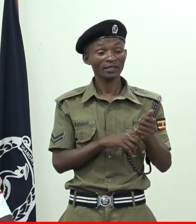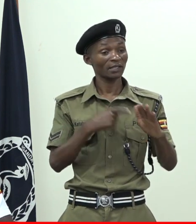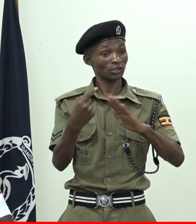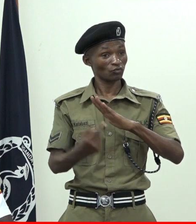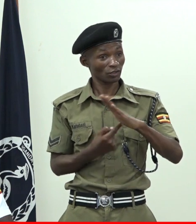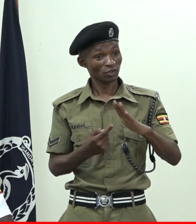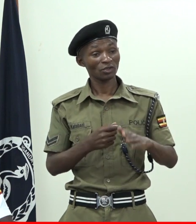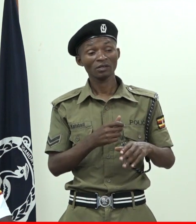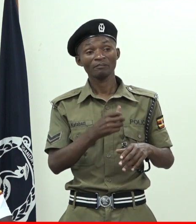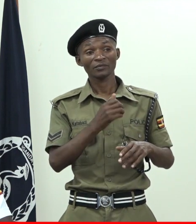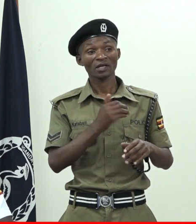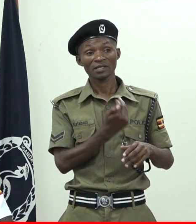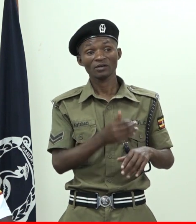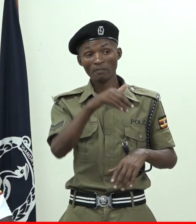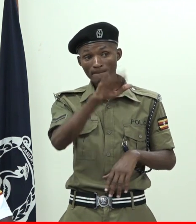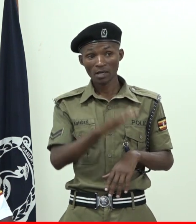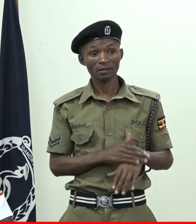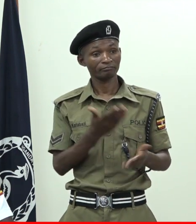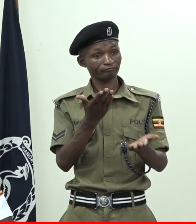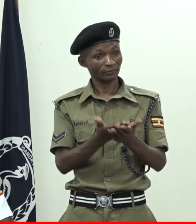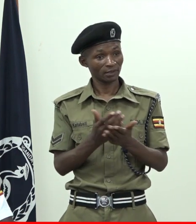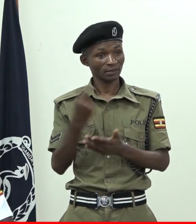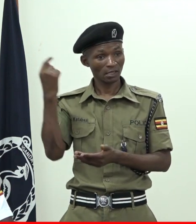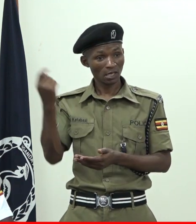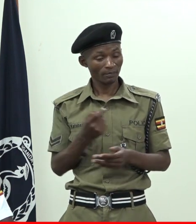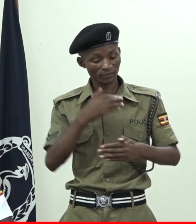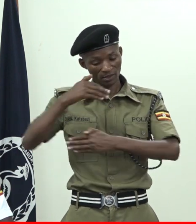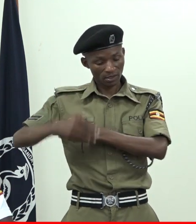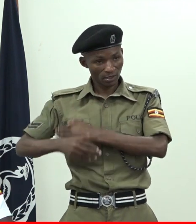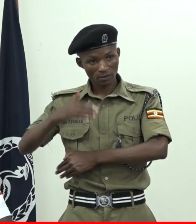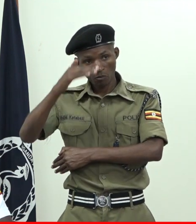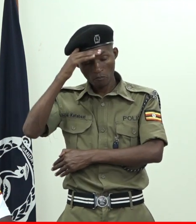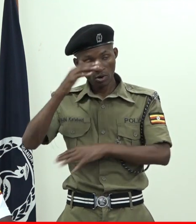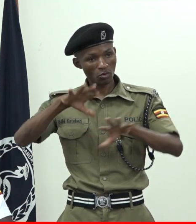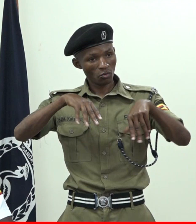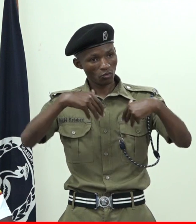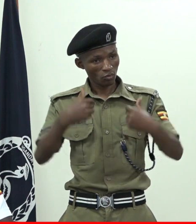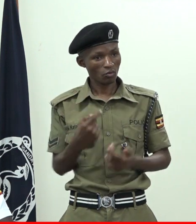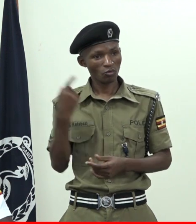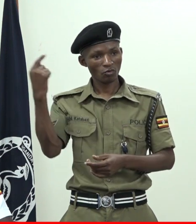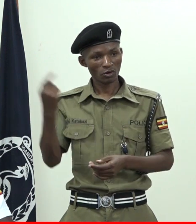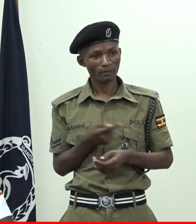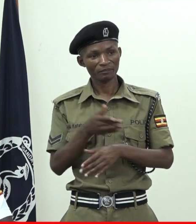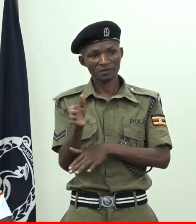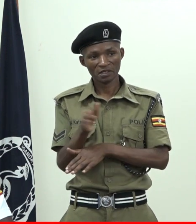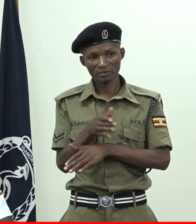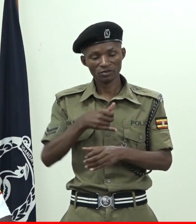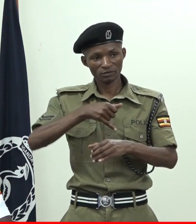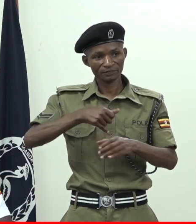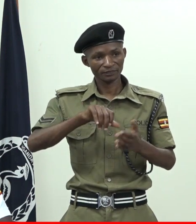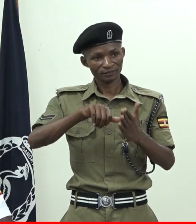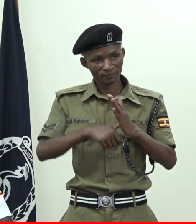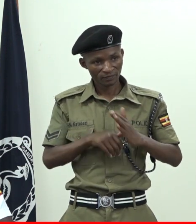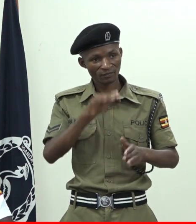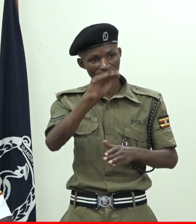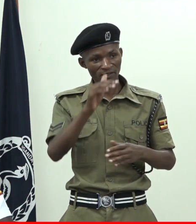situation, please come to the nearest police or come to the Ministry of Internal Affairs, ask for